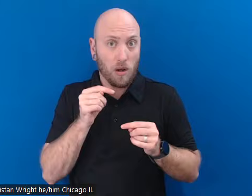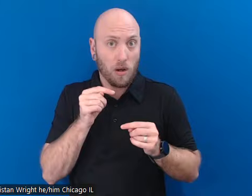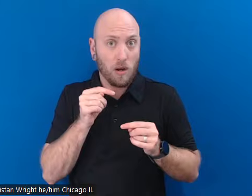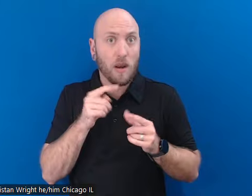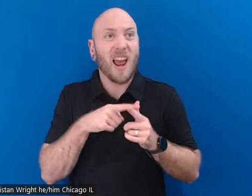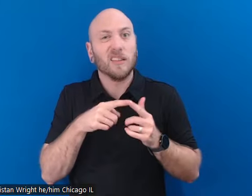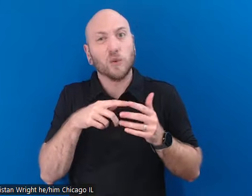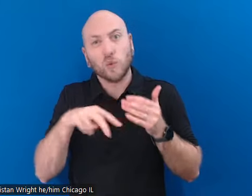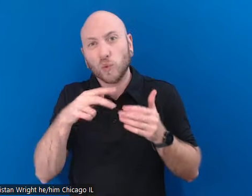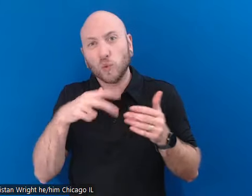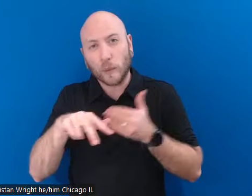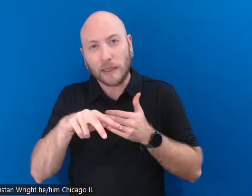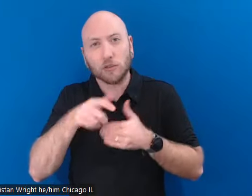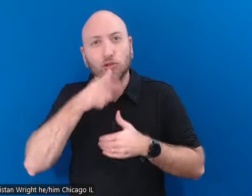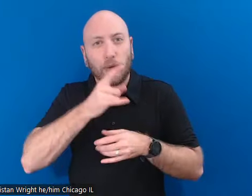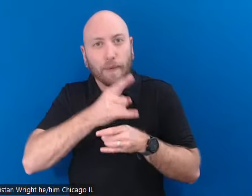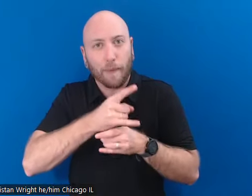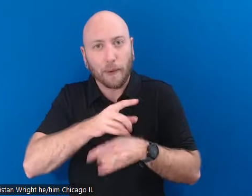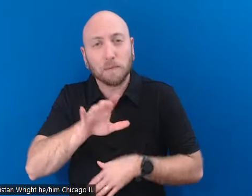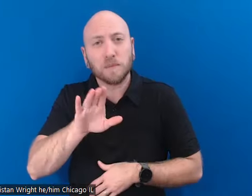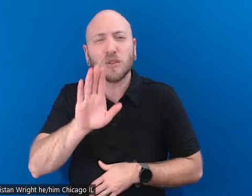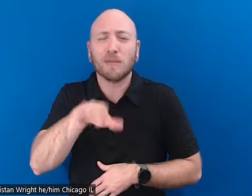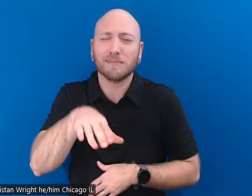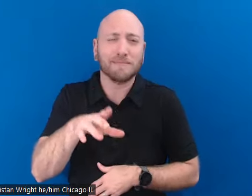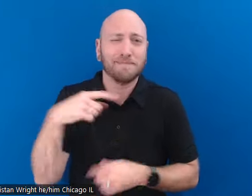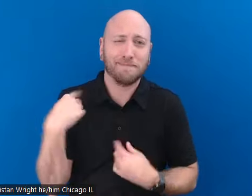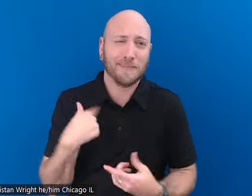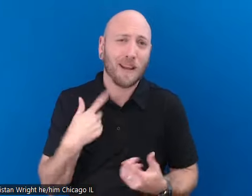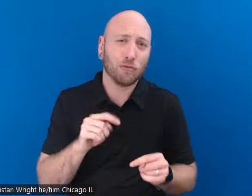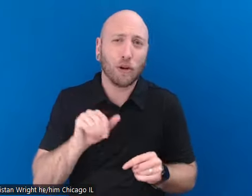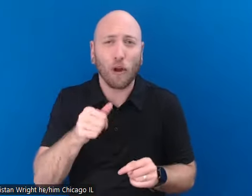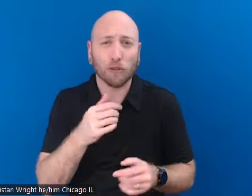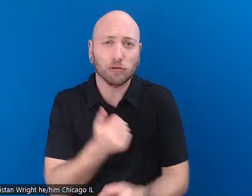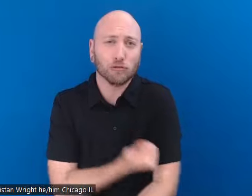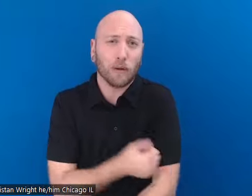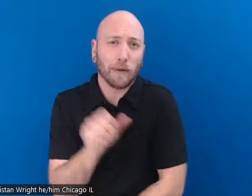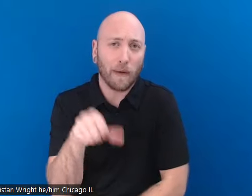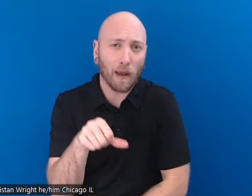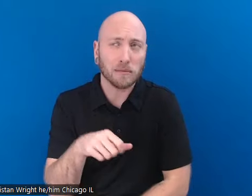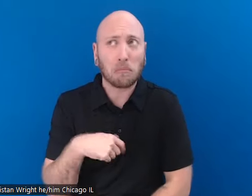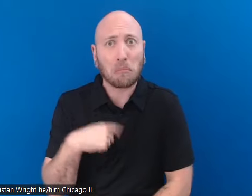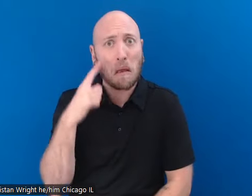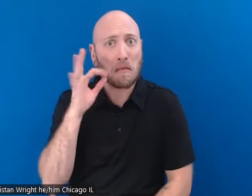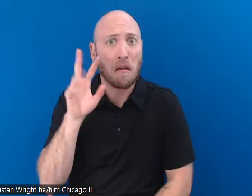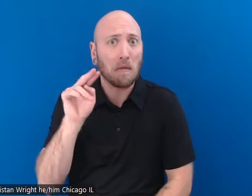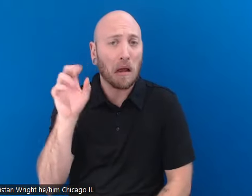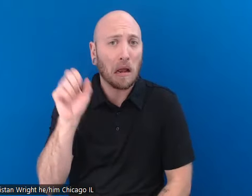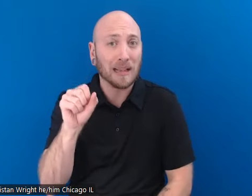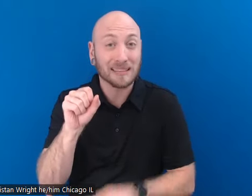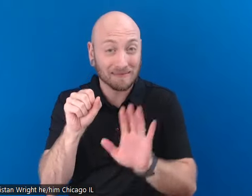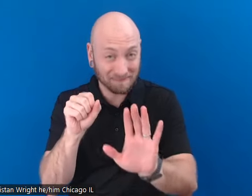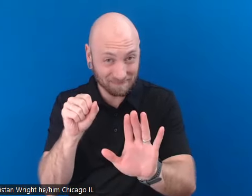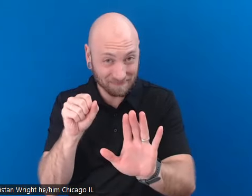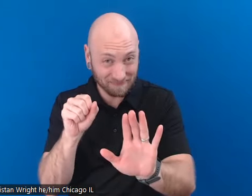drugs in my life, and I've had fun on them, or at least what I thought was fun. But let me tell you, when I had